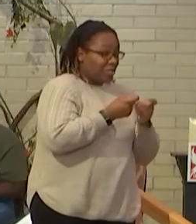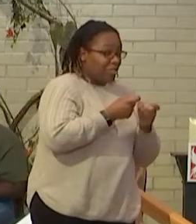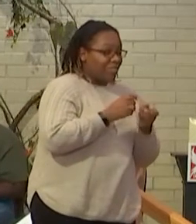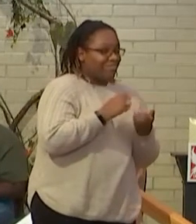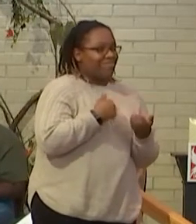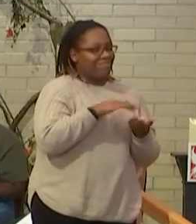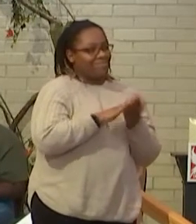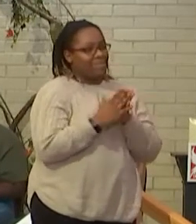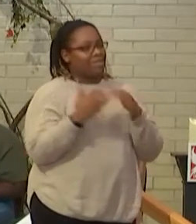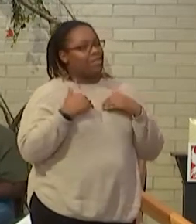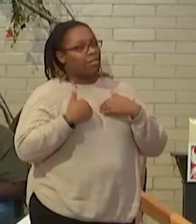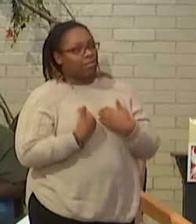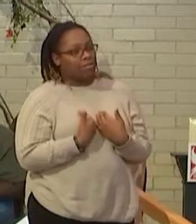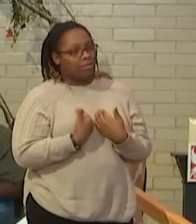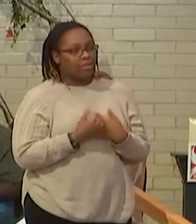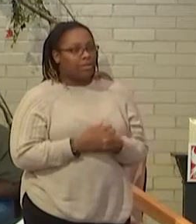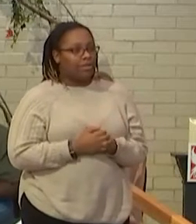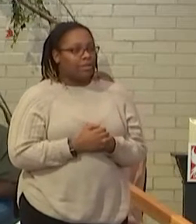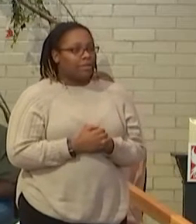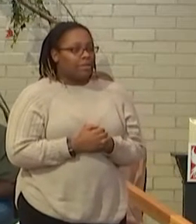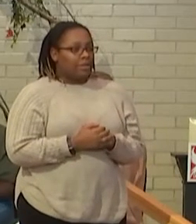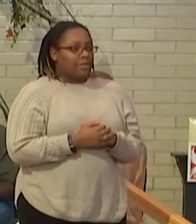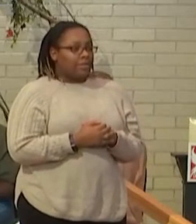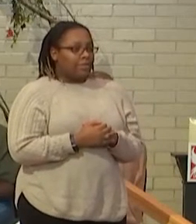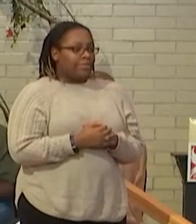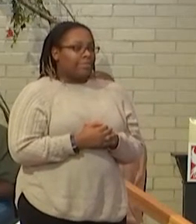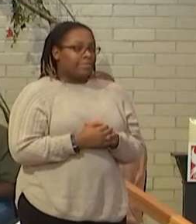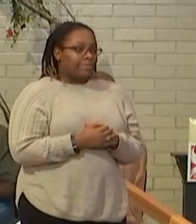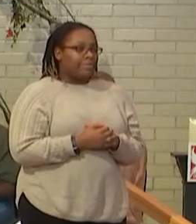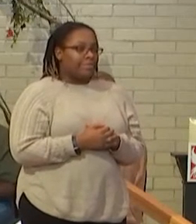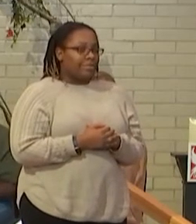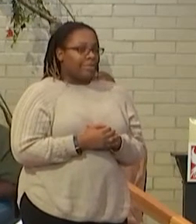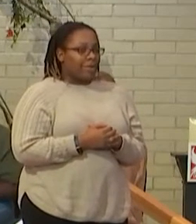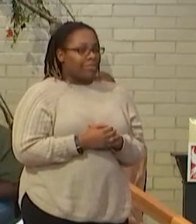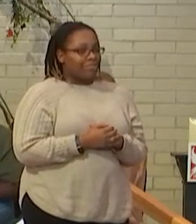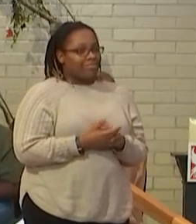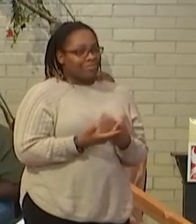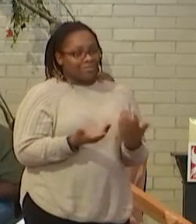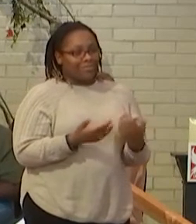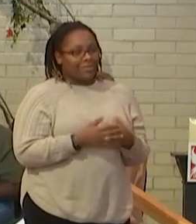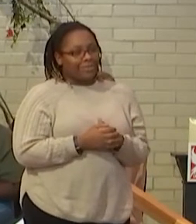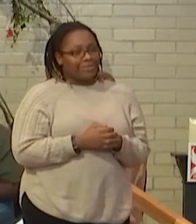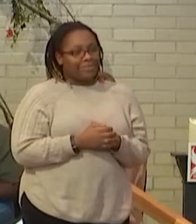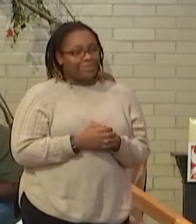that process every day. So that's kind of a little bit about that, I guess. Does